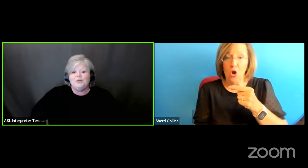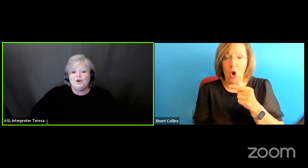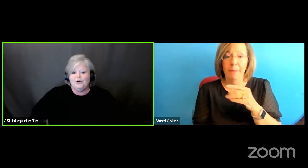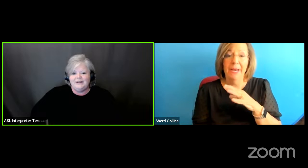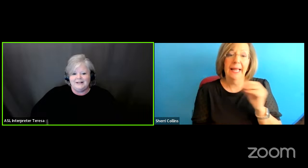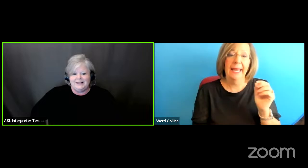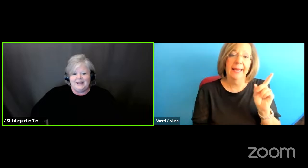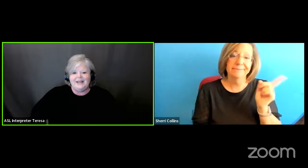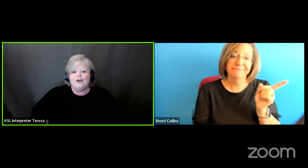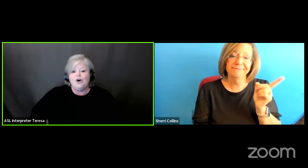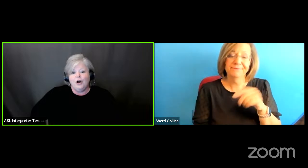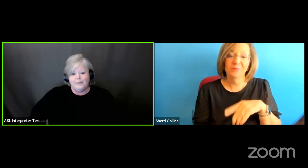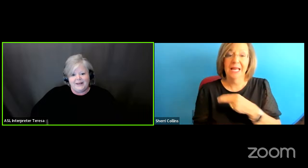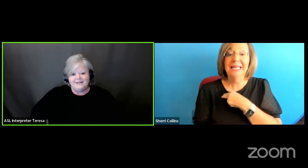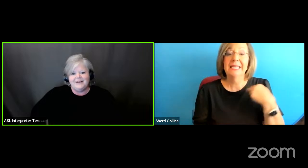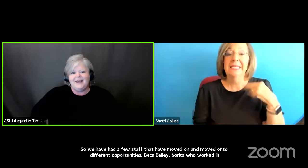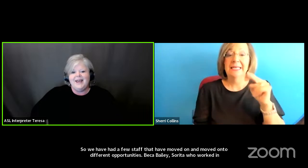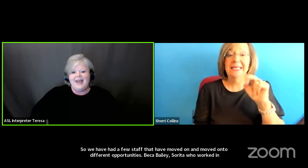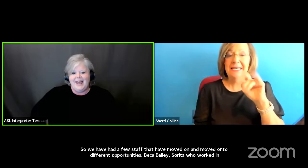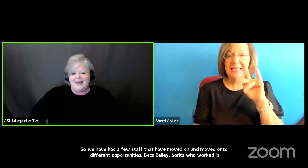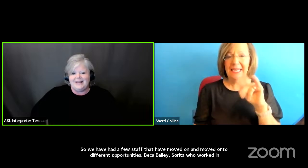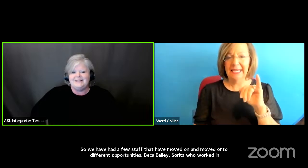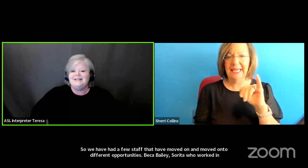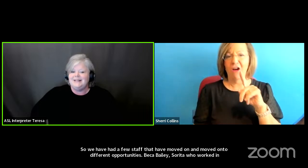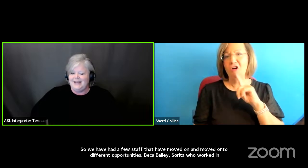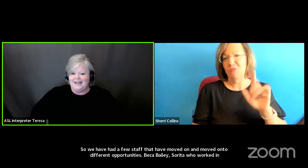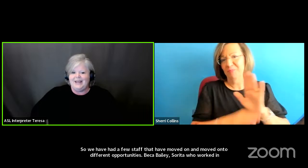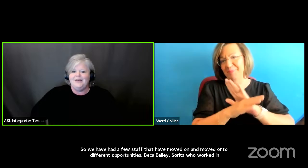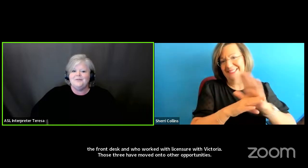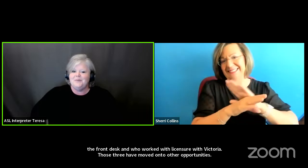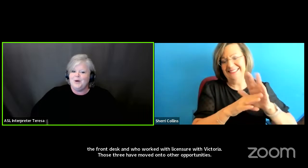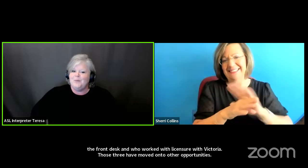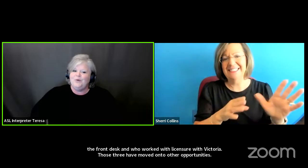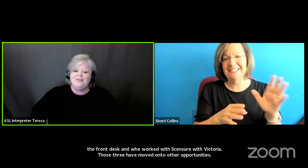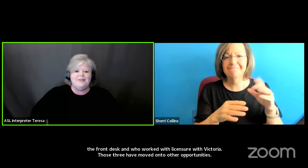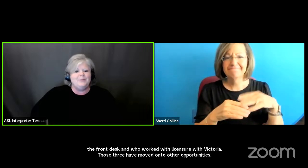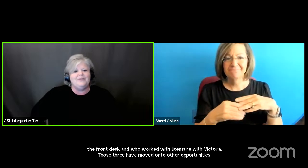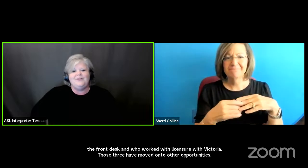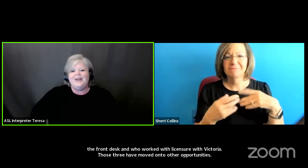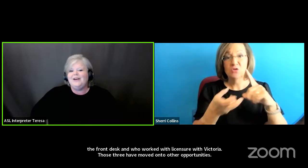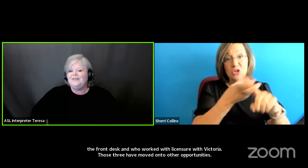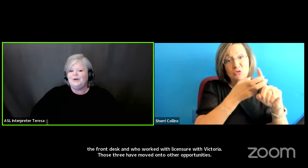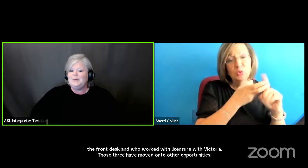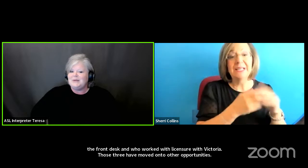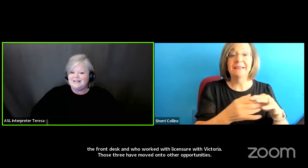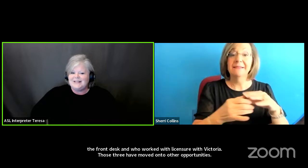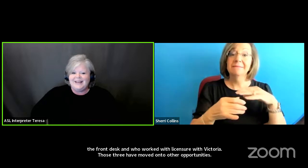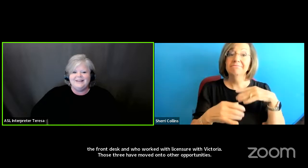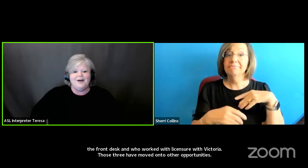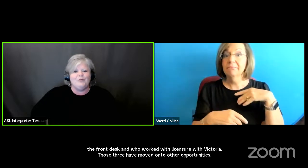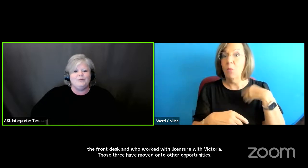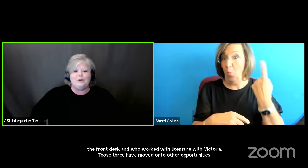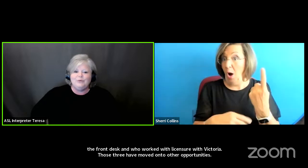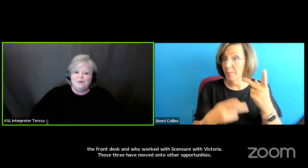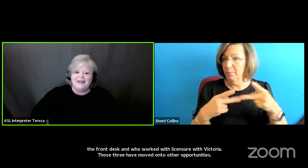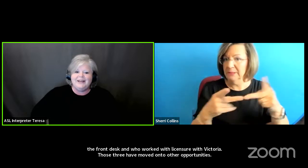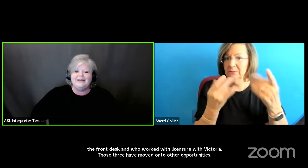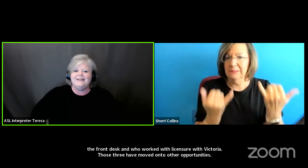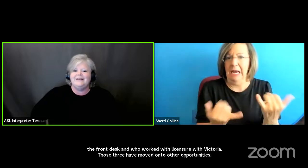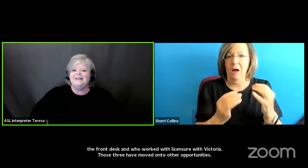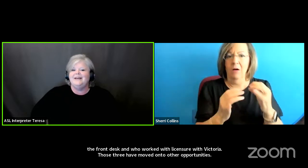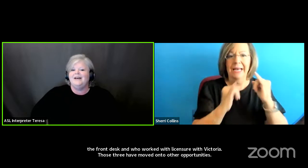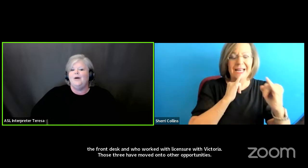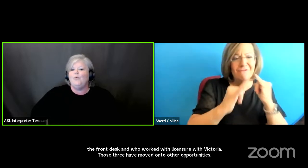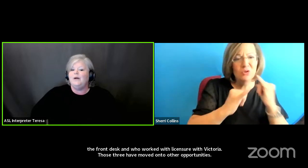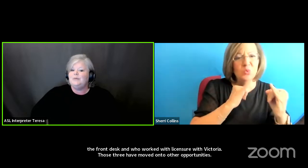And currently, Carmen and Nikki, both of them are very, very busy